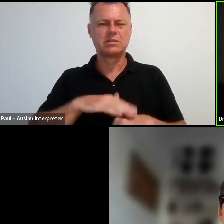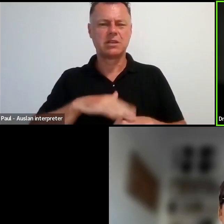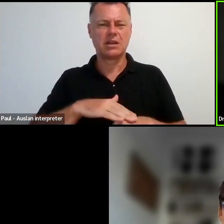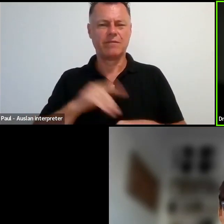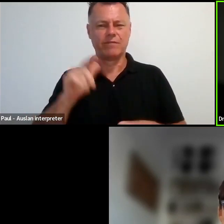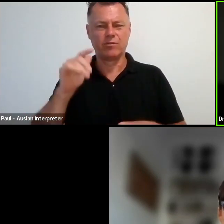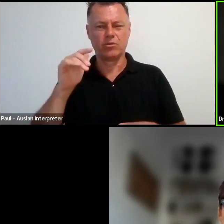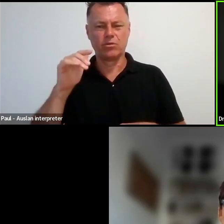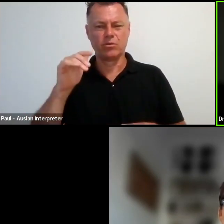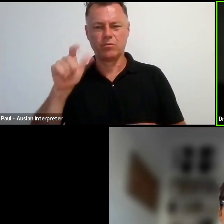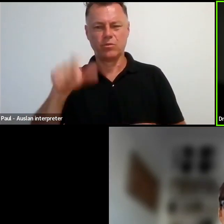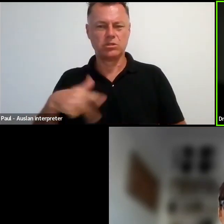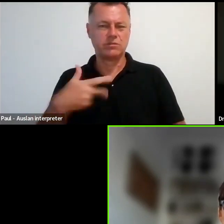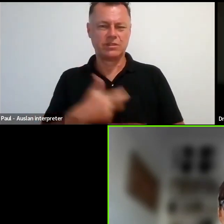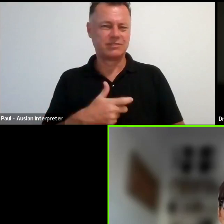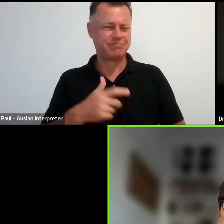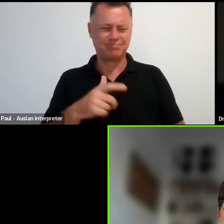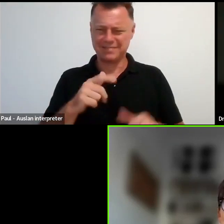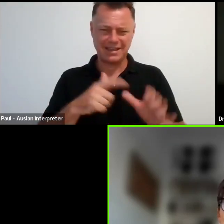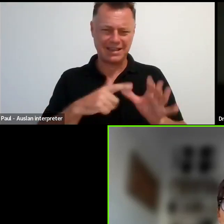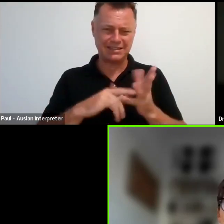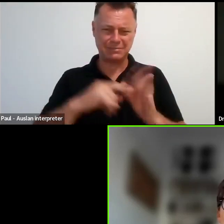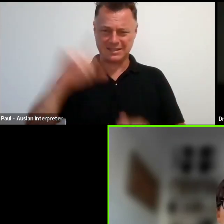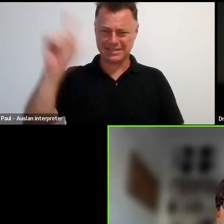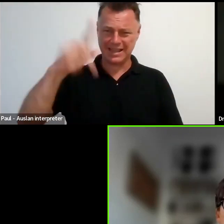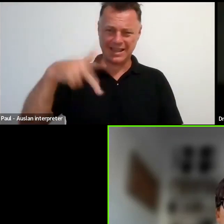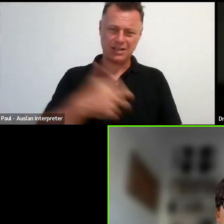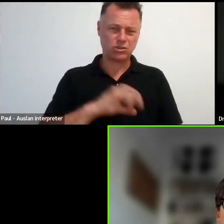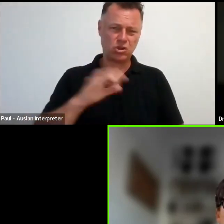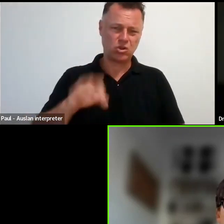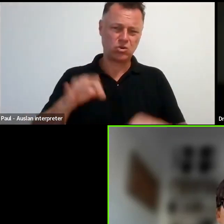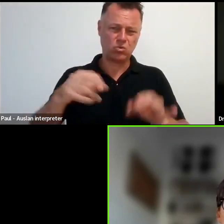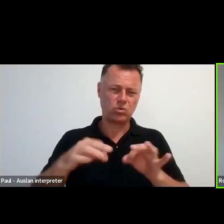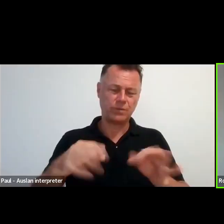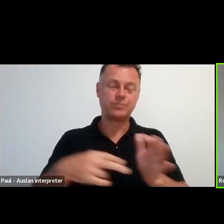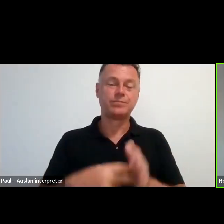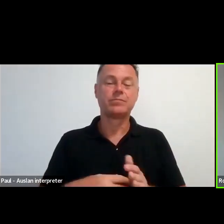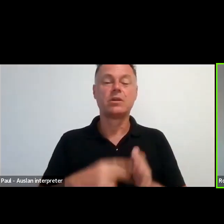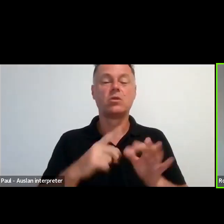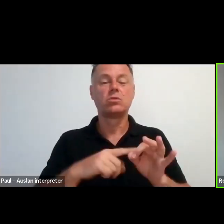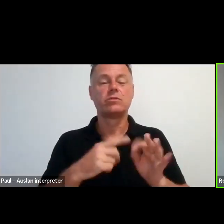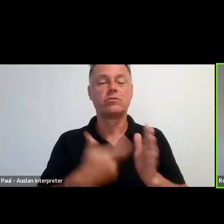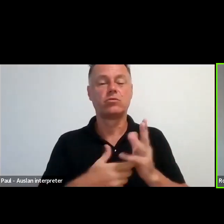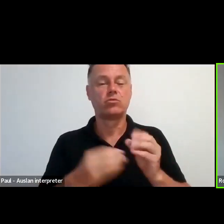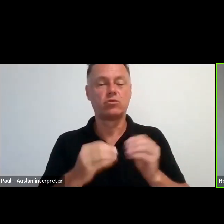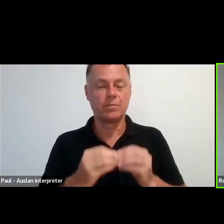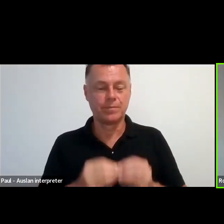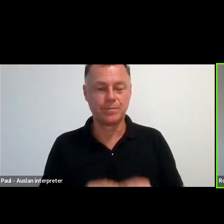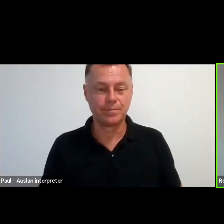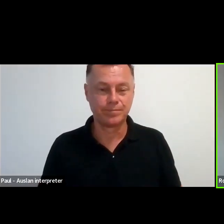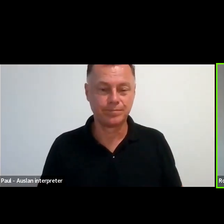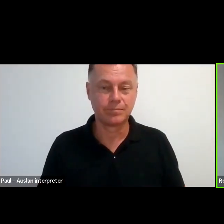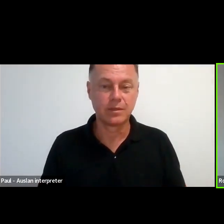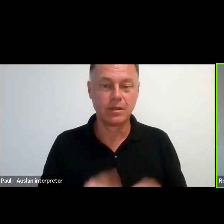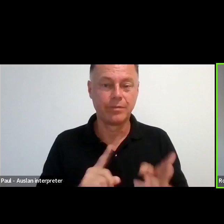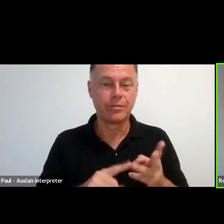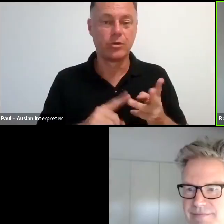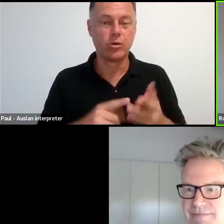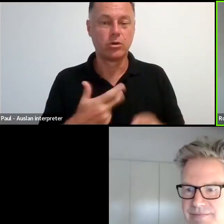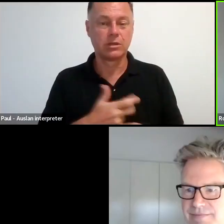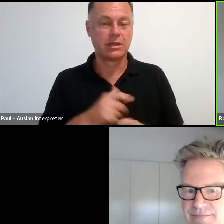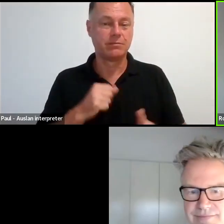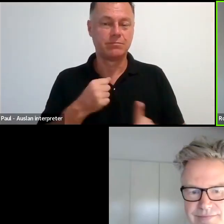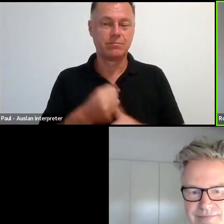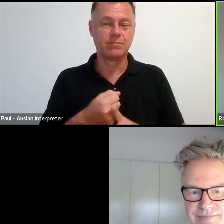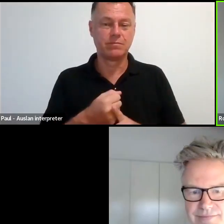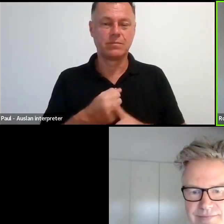can. Thanks. A question for you, Rob, a clinical question. Can the booster cause issues of the lymph